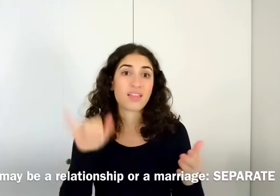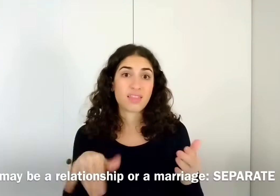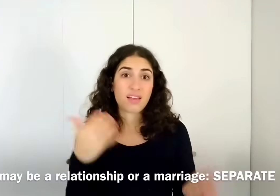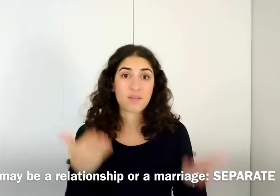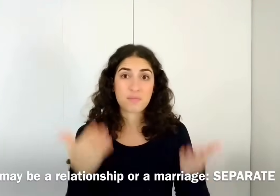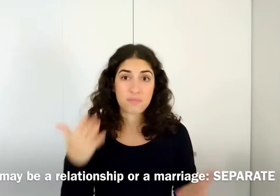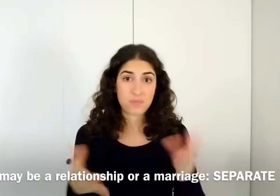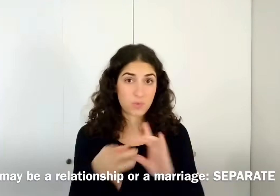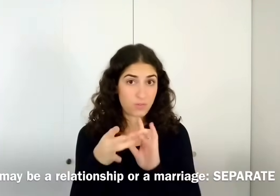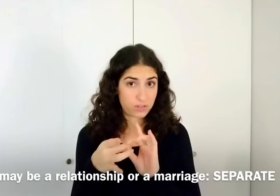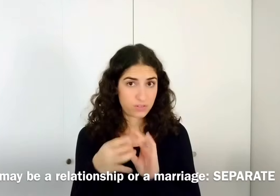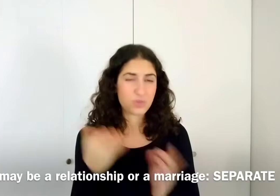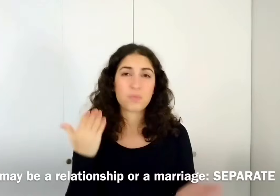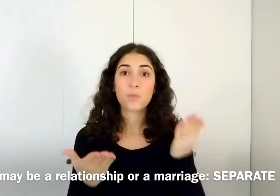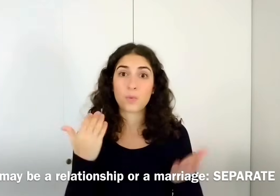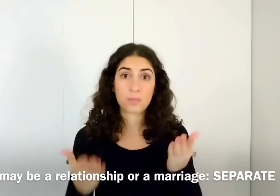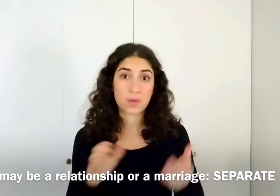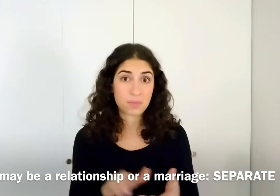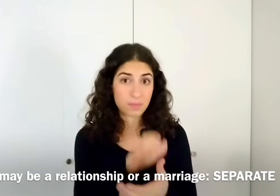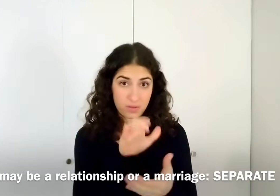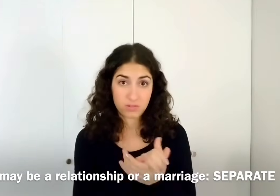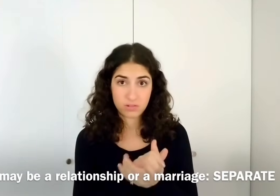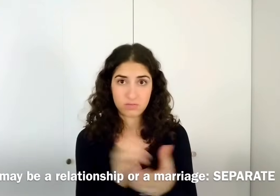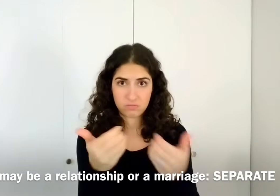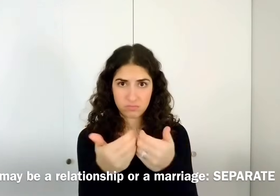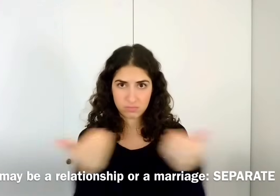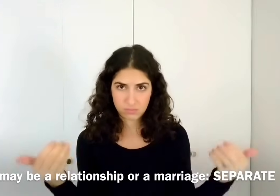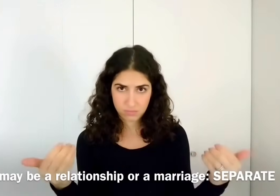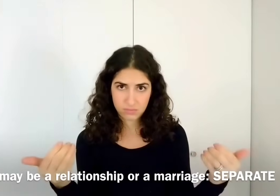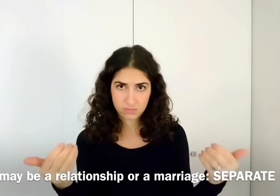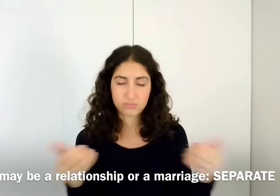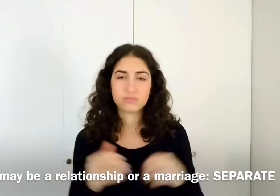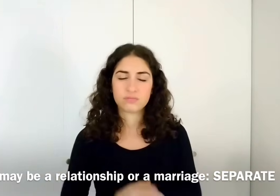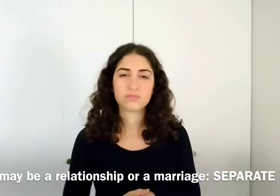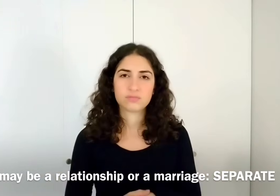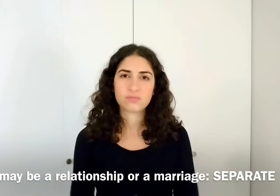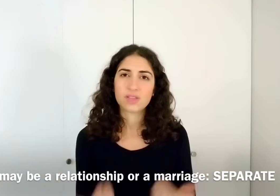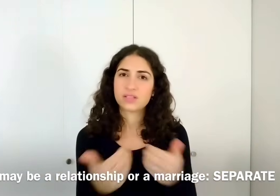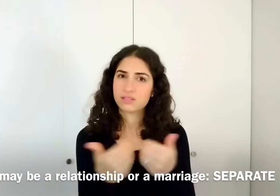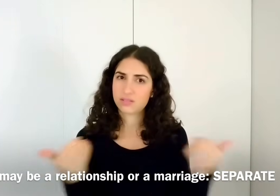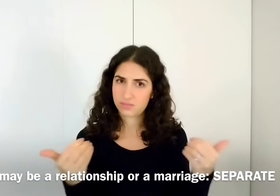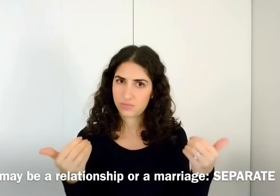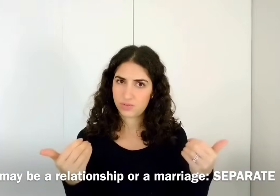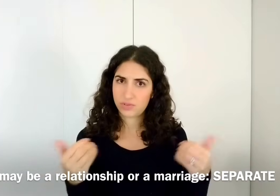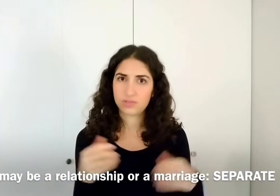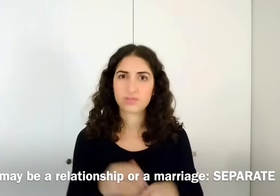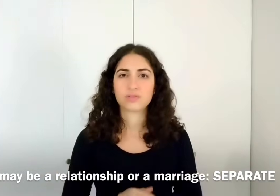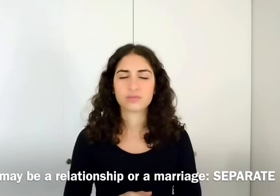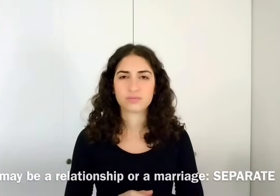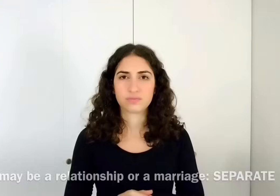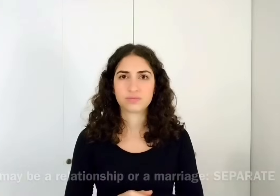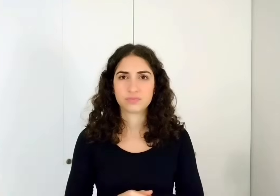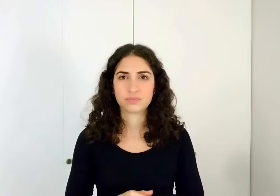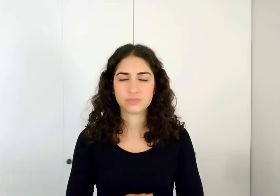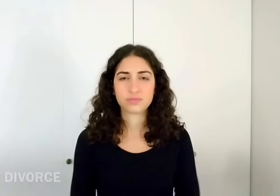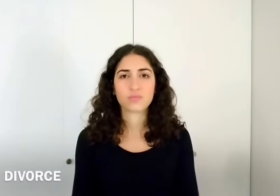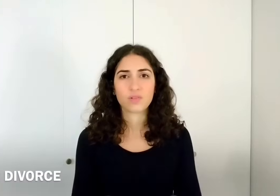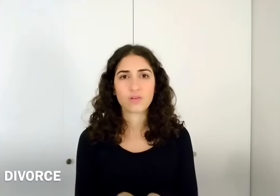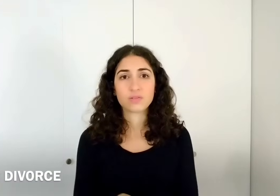And that can be used to describe a relationship or even a marriage. Separate. Separate or divorce. And there's also,